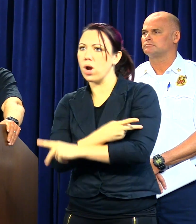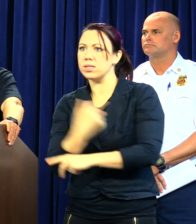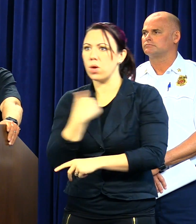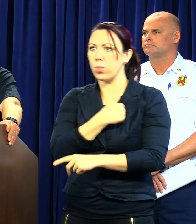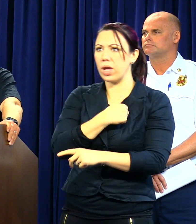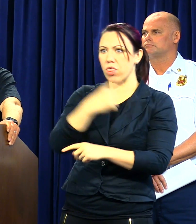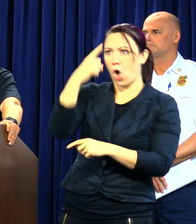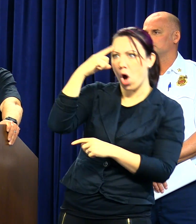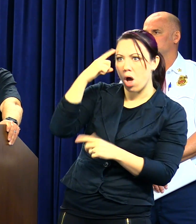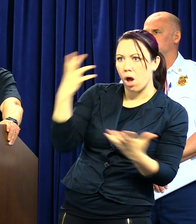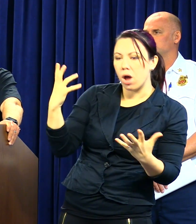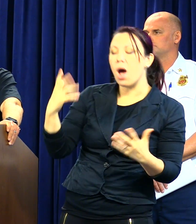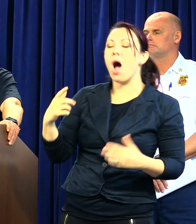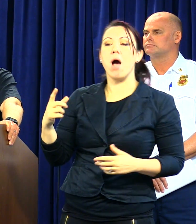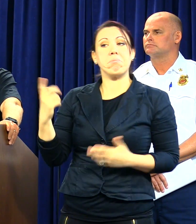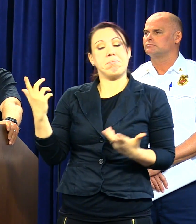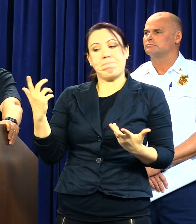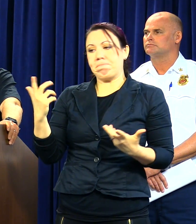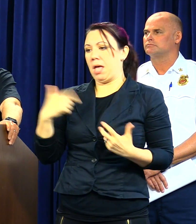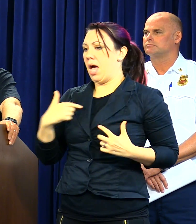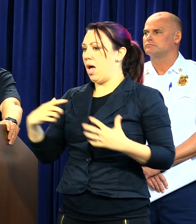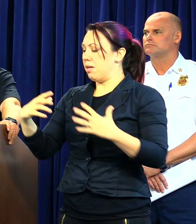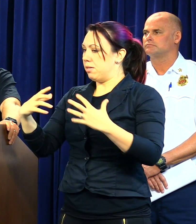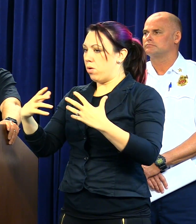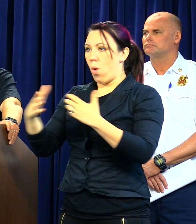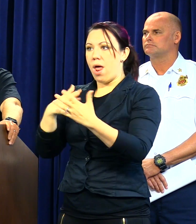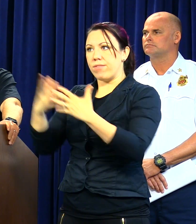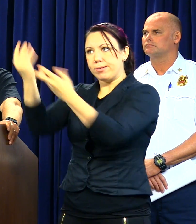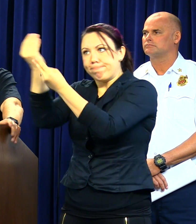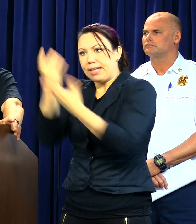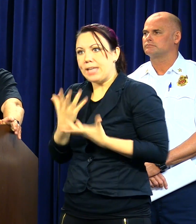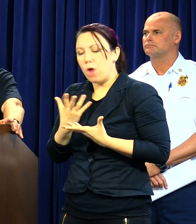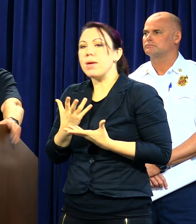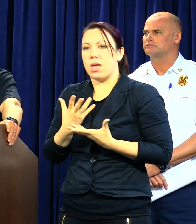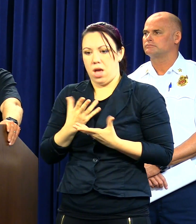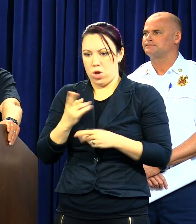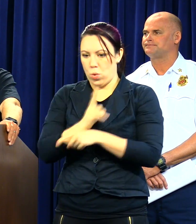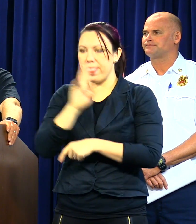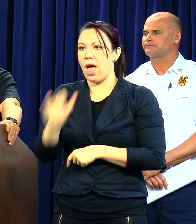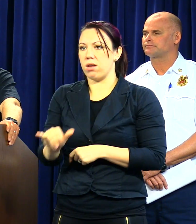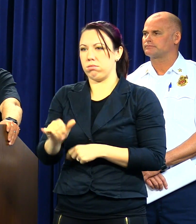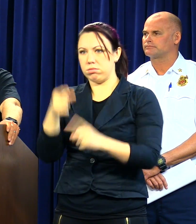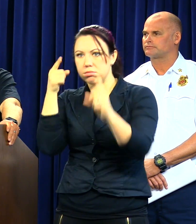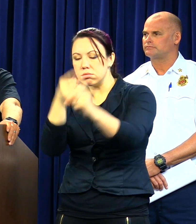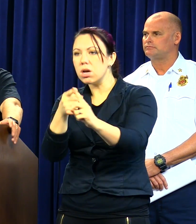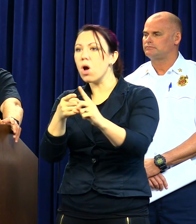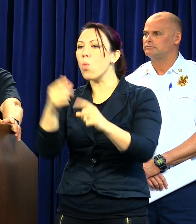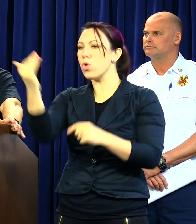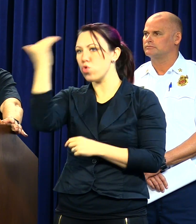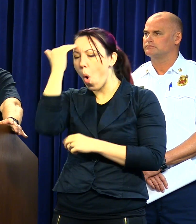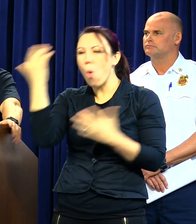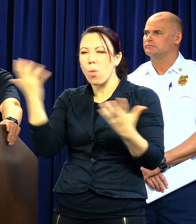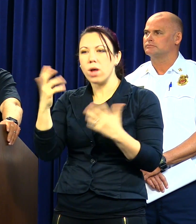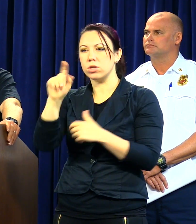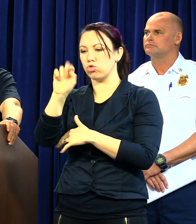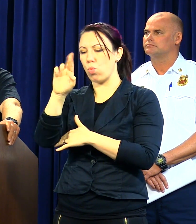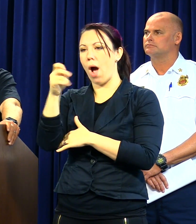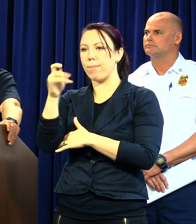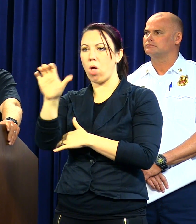only take the information that is given to me, and here's what we know. We know we had a tropical storm when it got